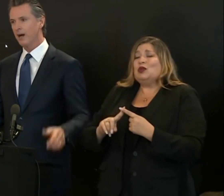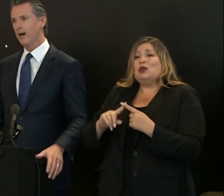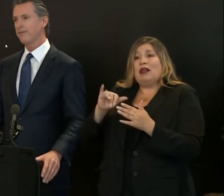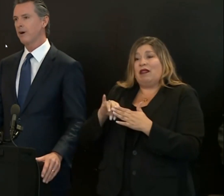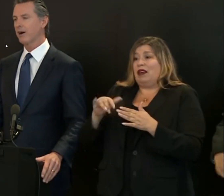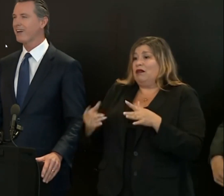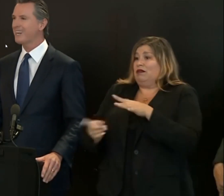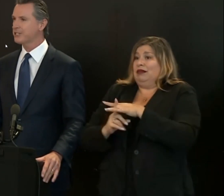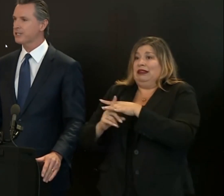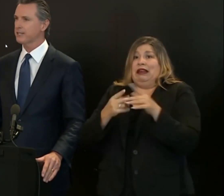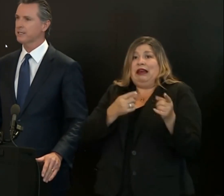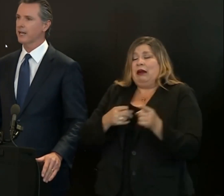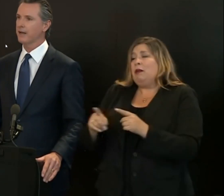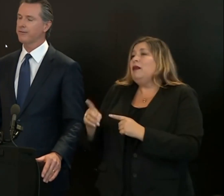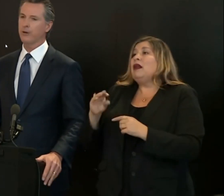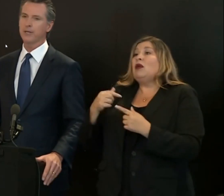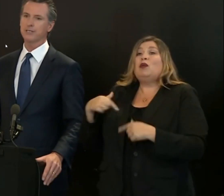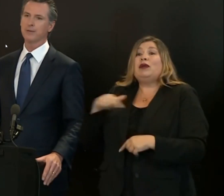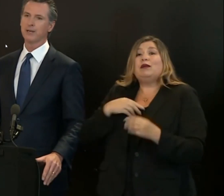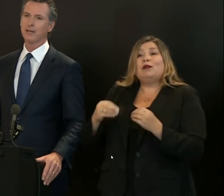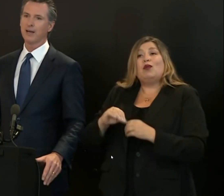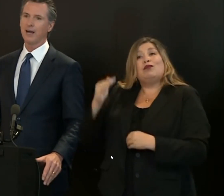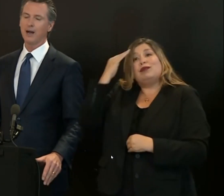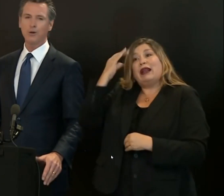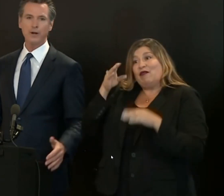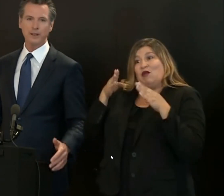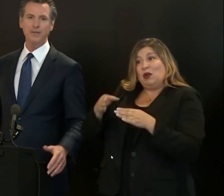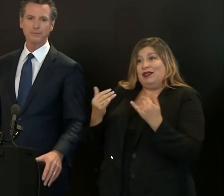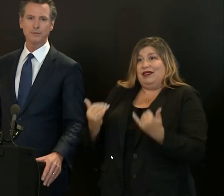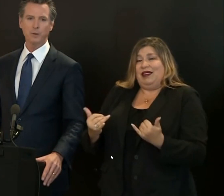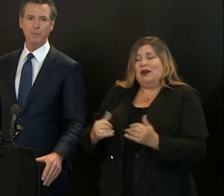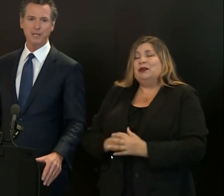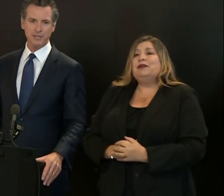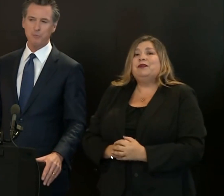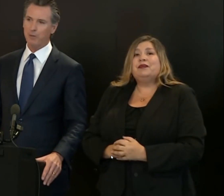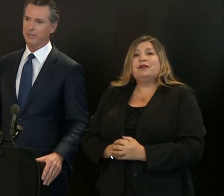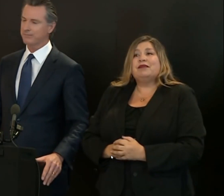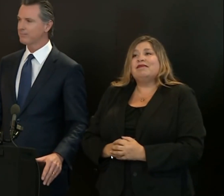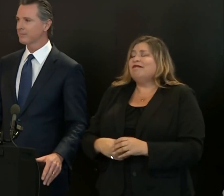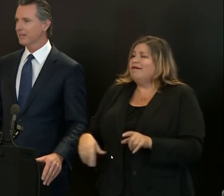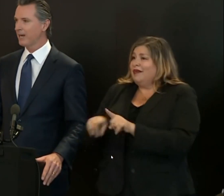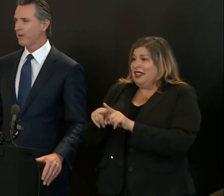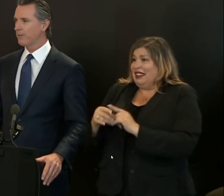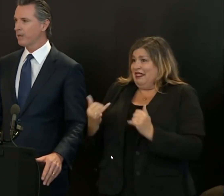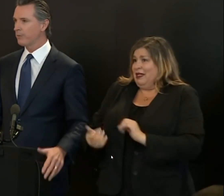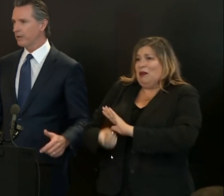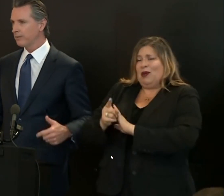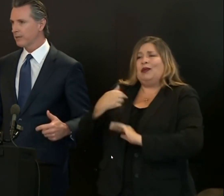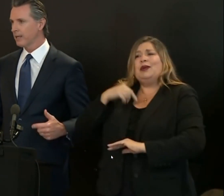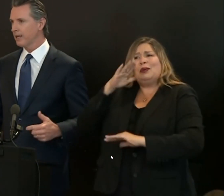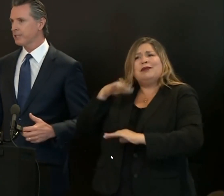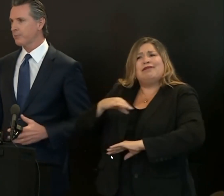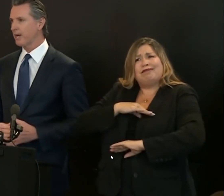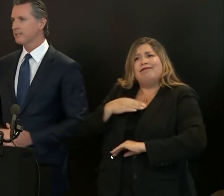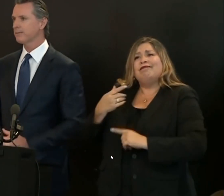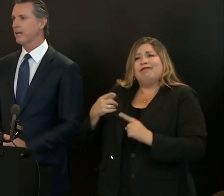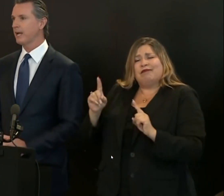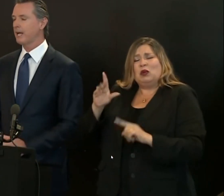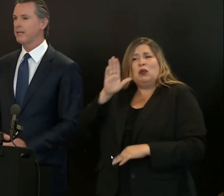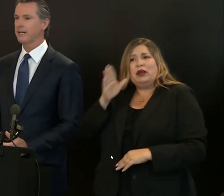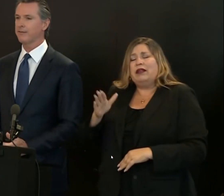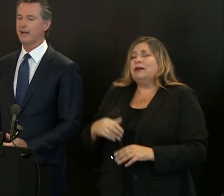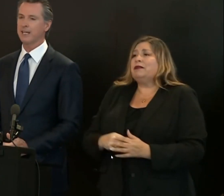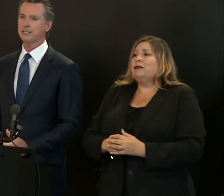acuity of our consciousness and focus. Accordingly, we'll meet this moment. We will